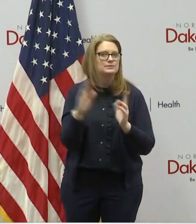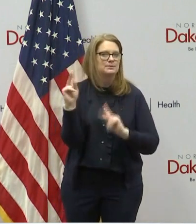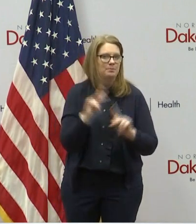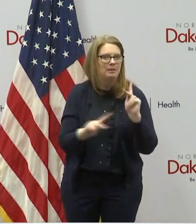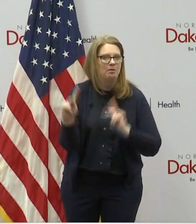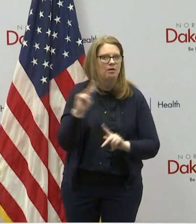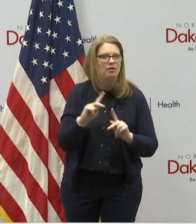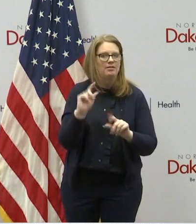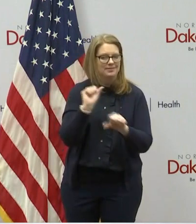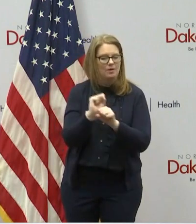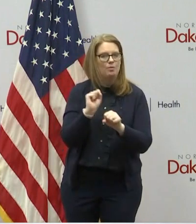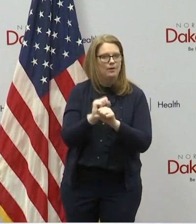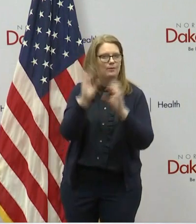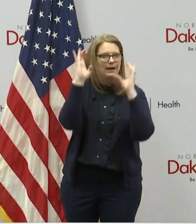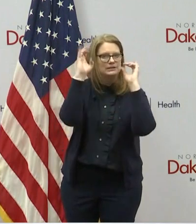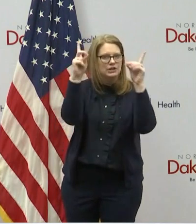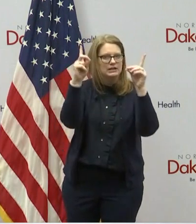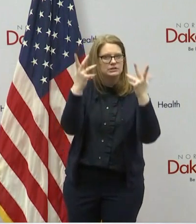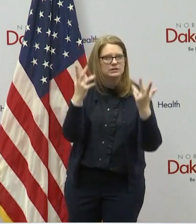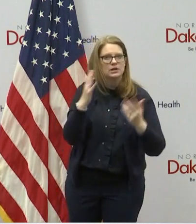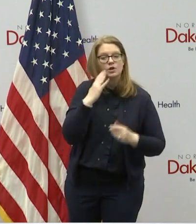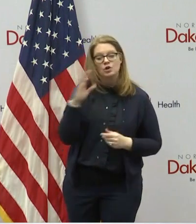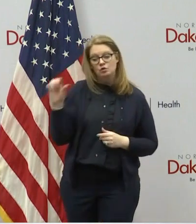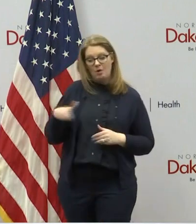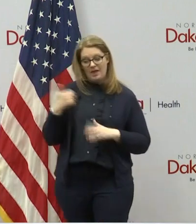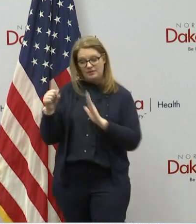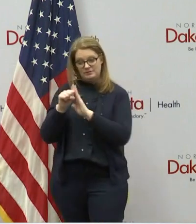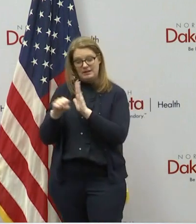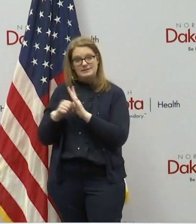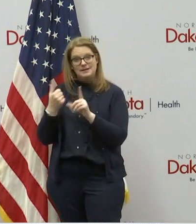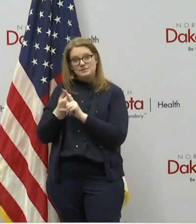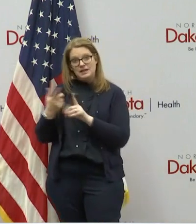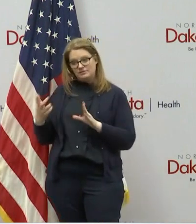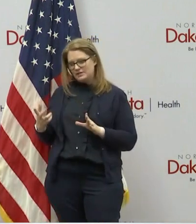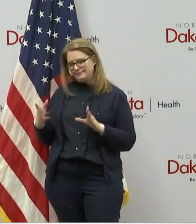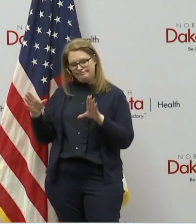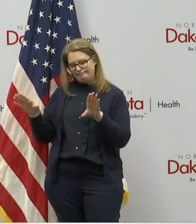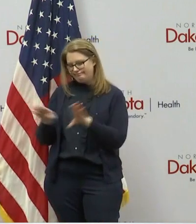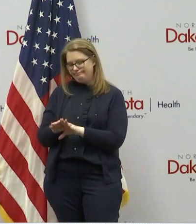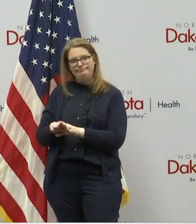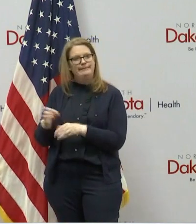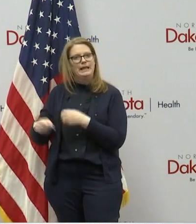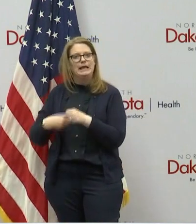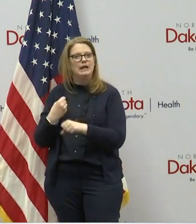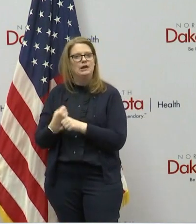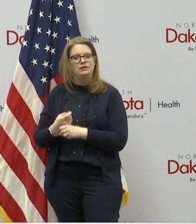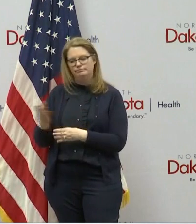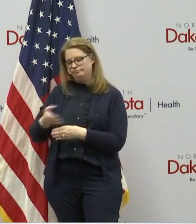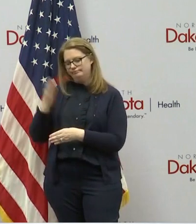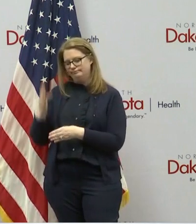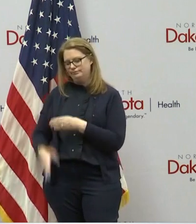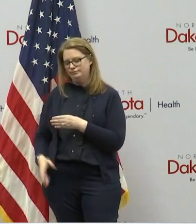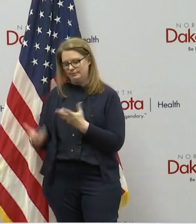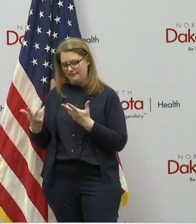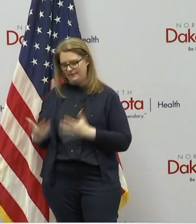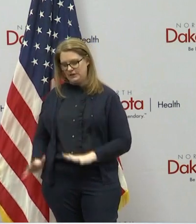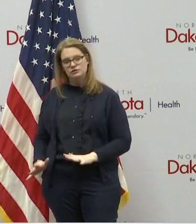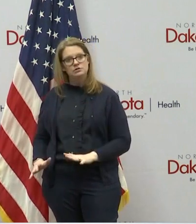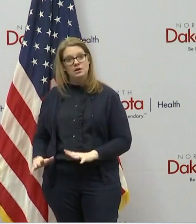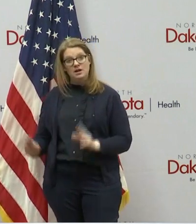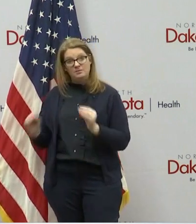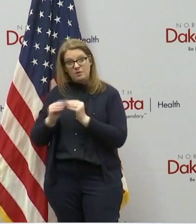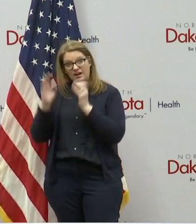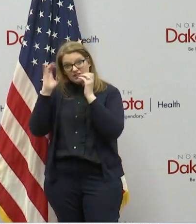that. And unlike other states that have closed down for the year and there was not much education going